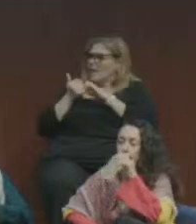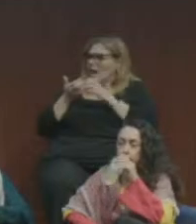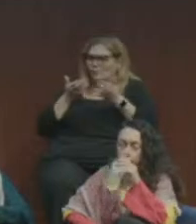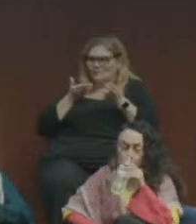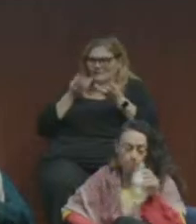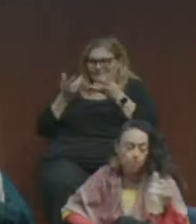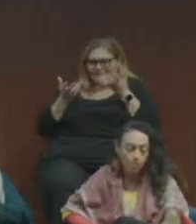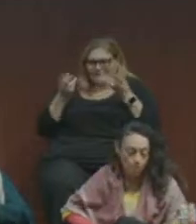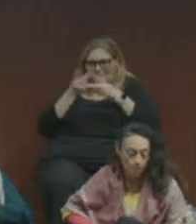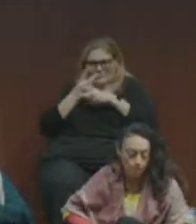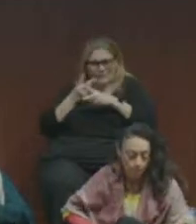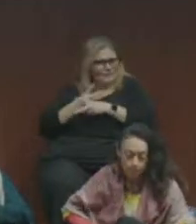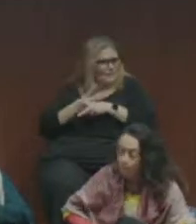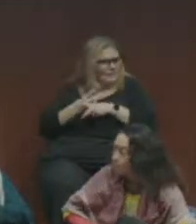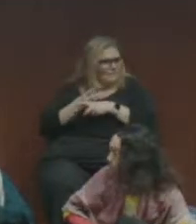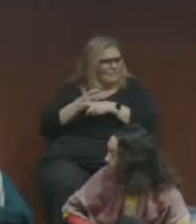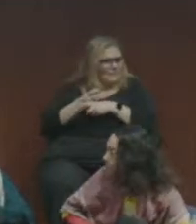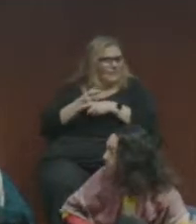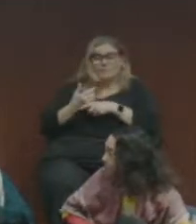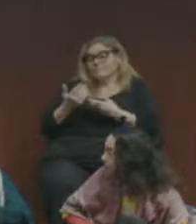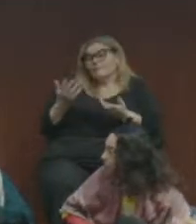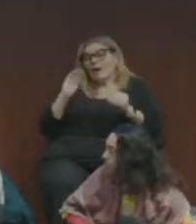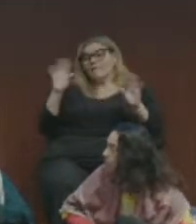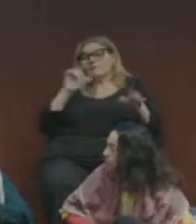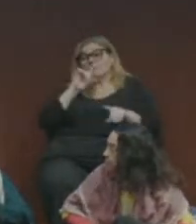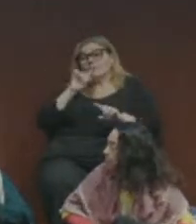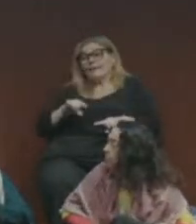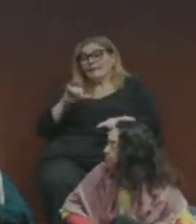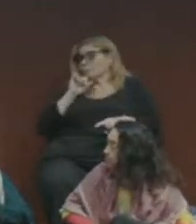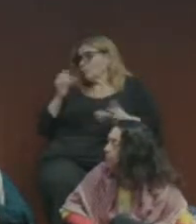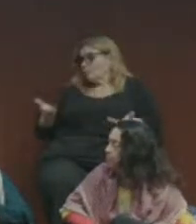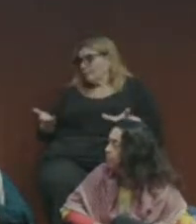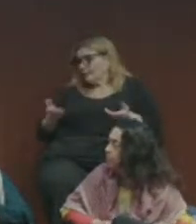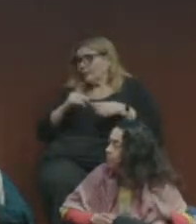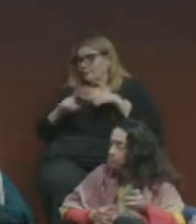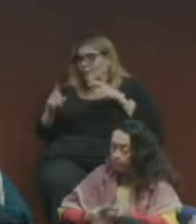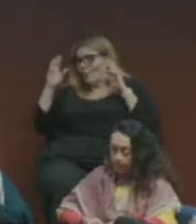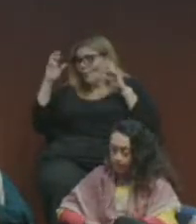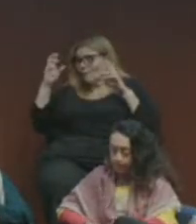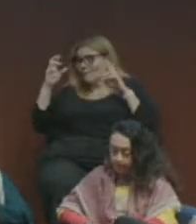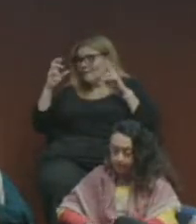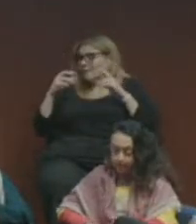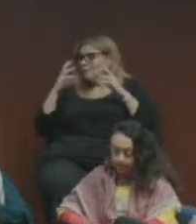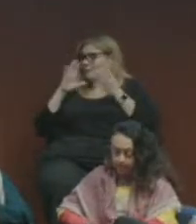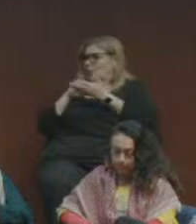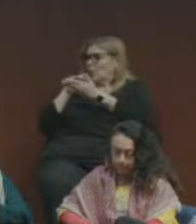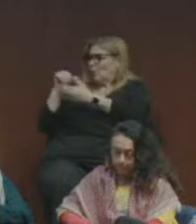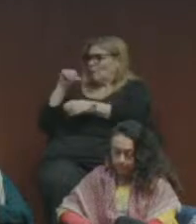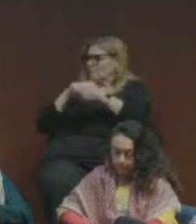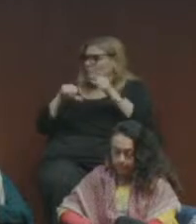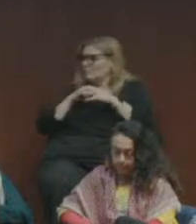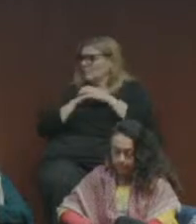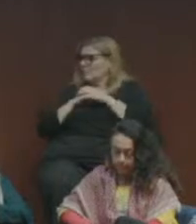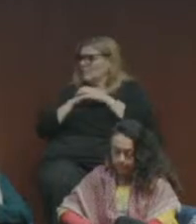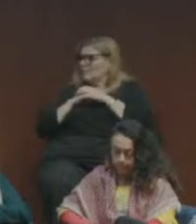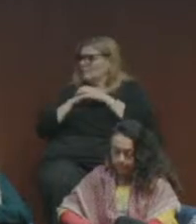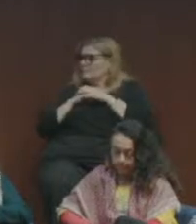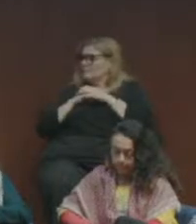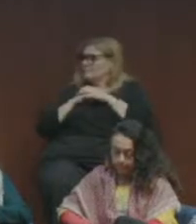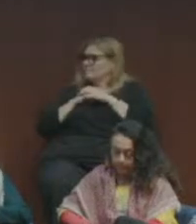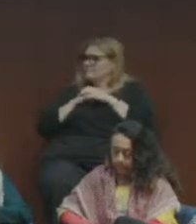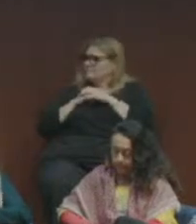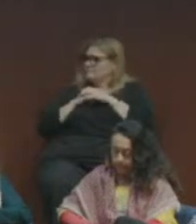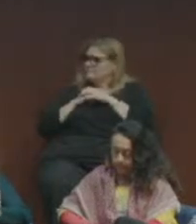navigate these tensions. Because if we had the answers, we wouldn't be here, but hopefully we'll be learning from each other.